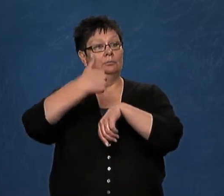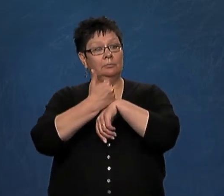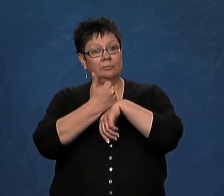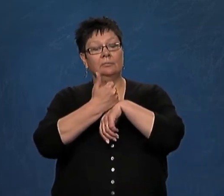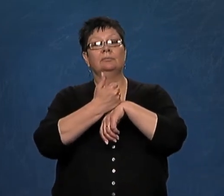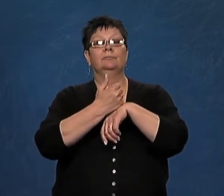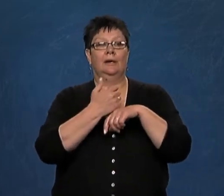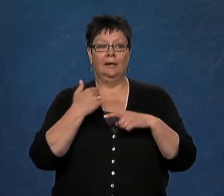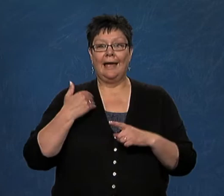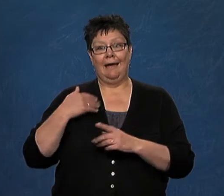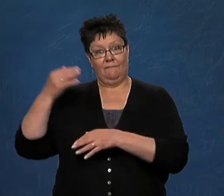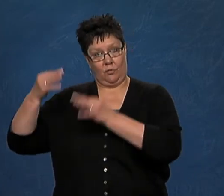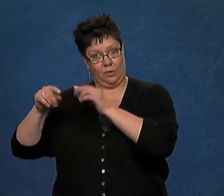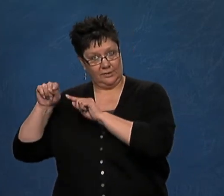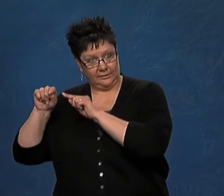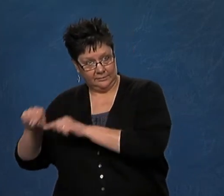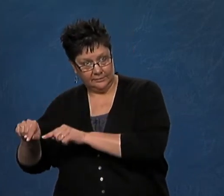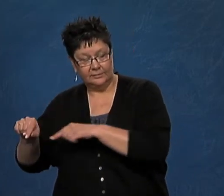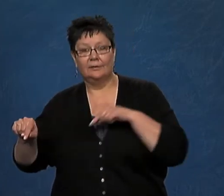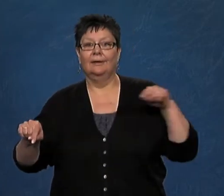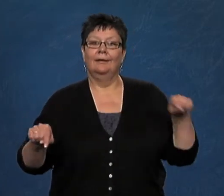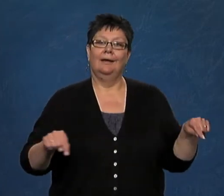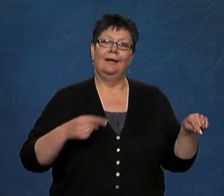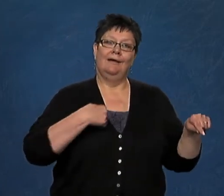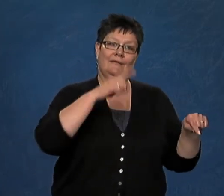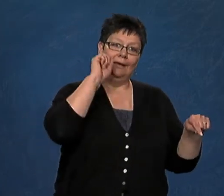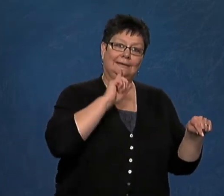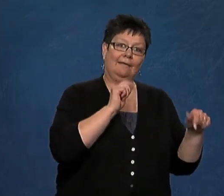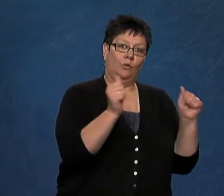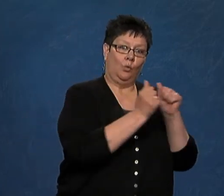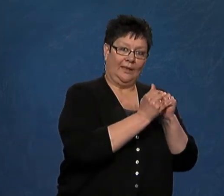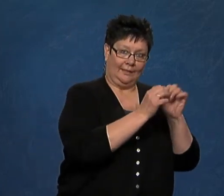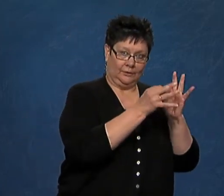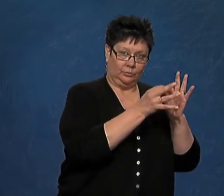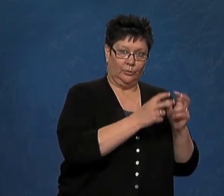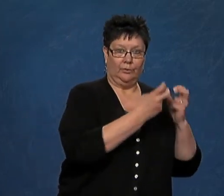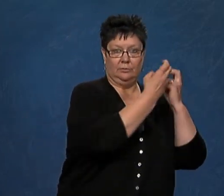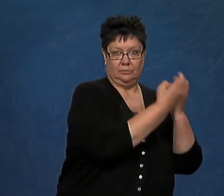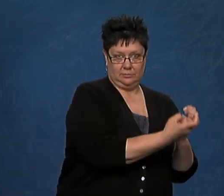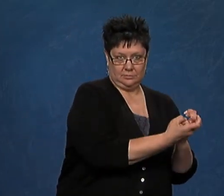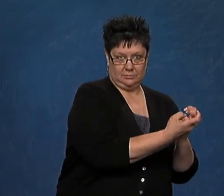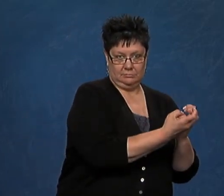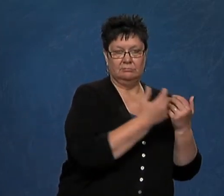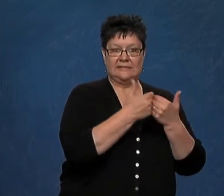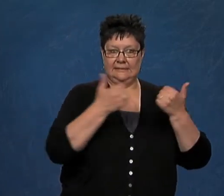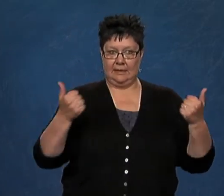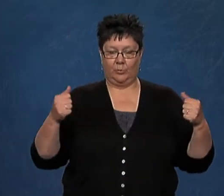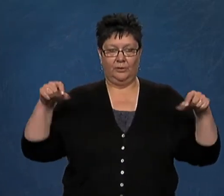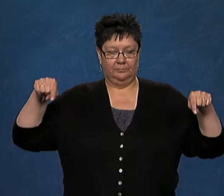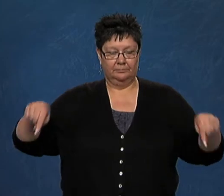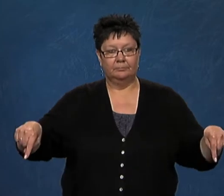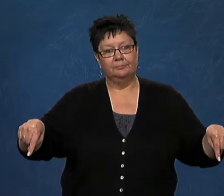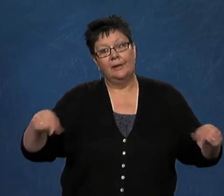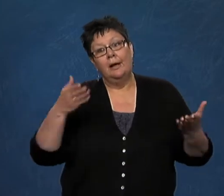Now, another possible setup is at the court, when you have the deaf individual with the interpreter at a separate